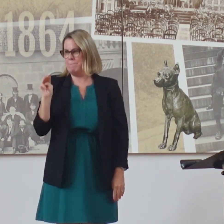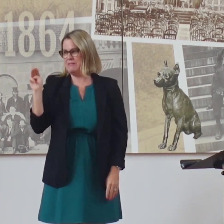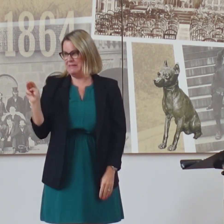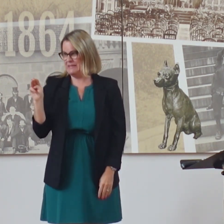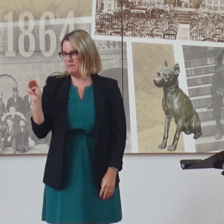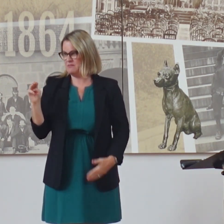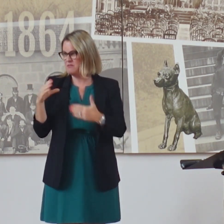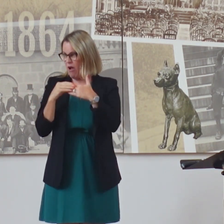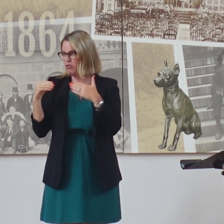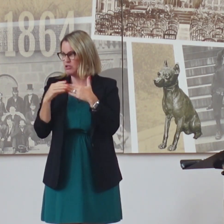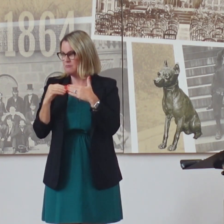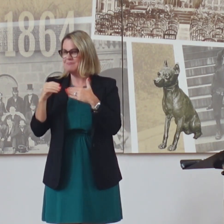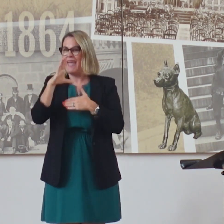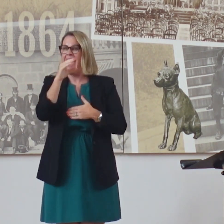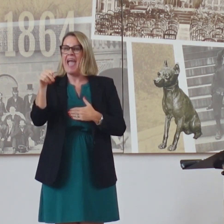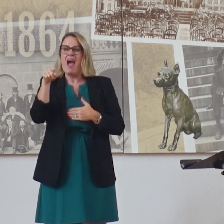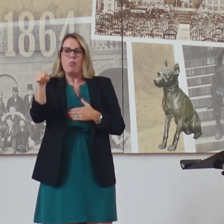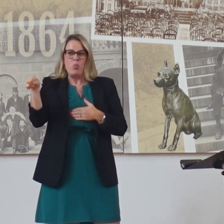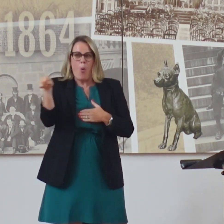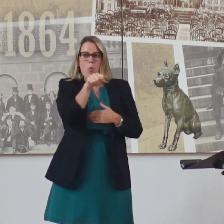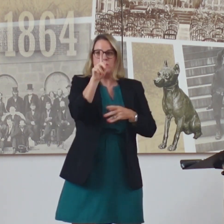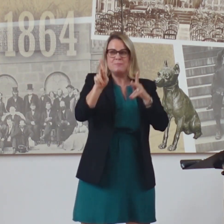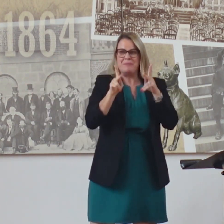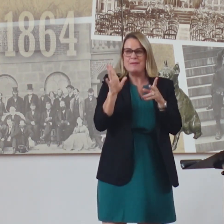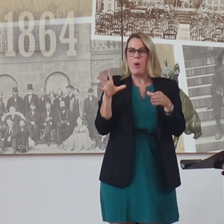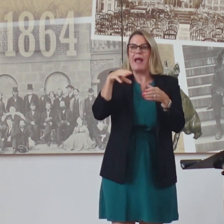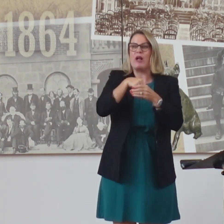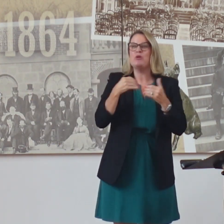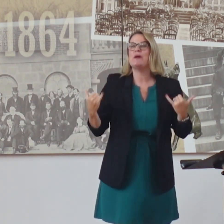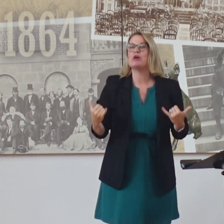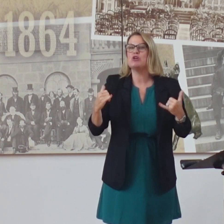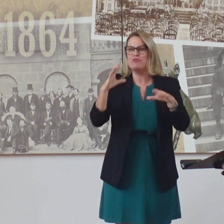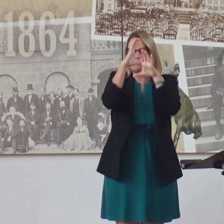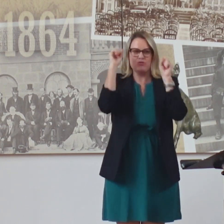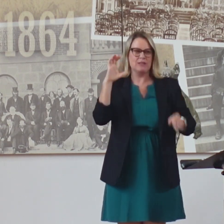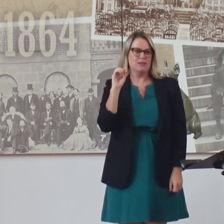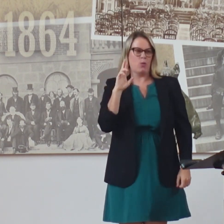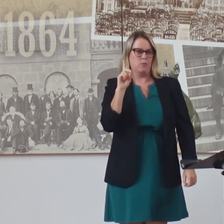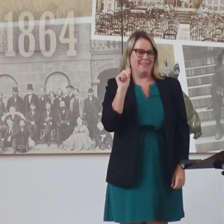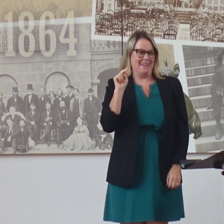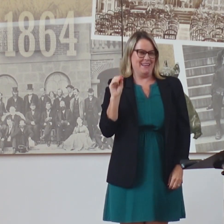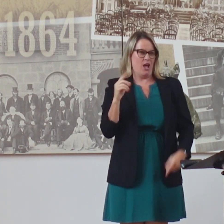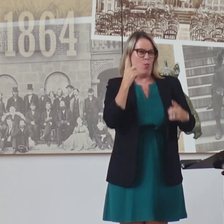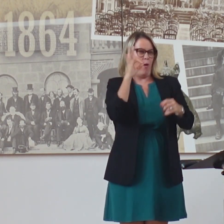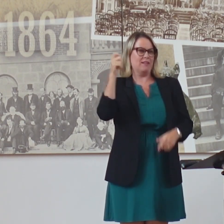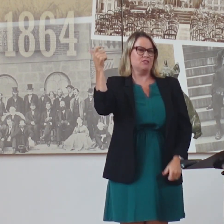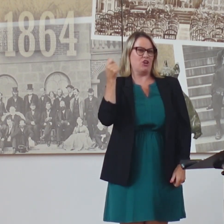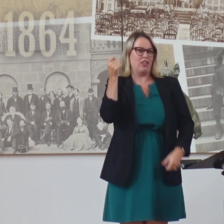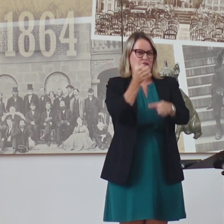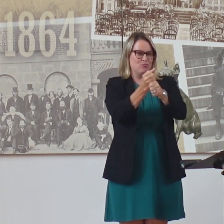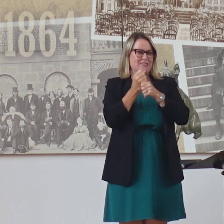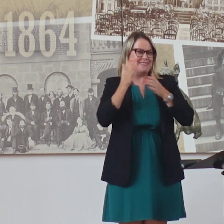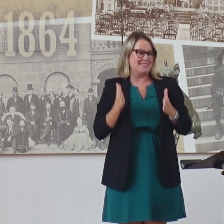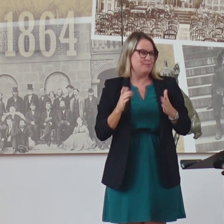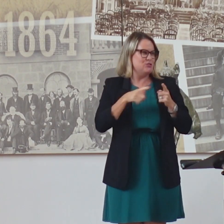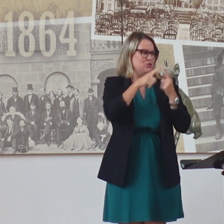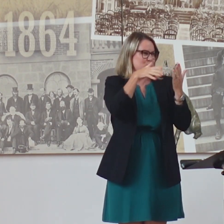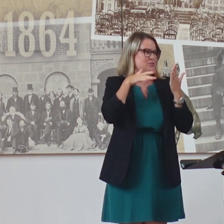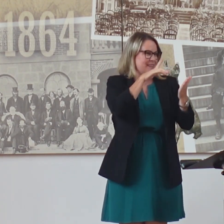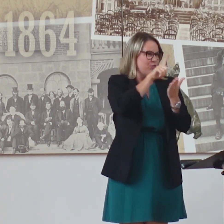$1.4 million. And those students, including the current president, President Cordano, was one of